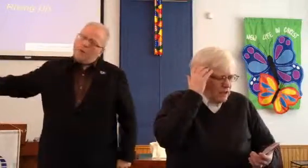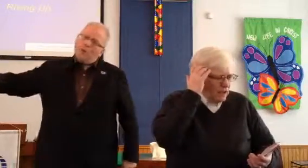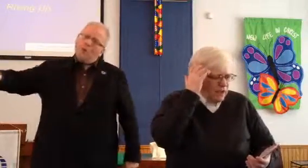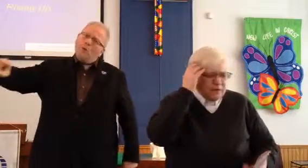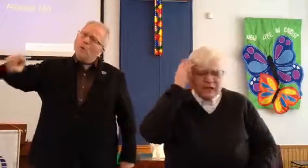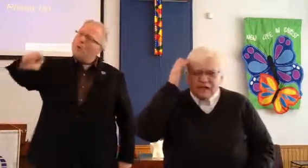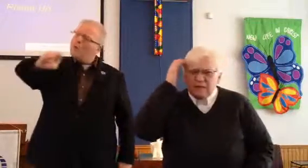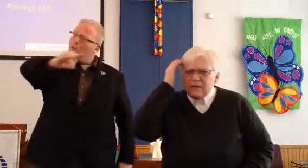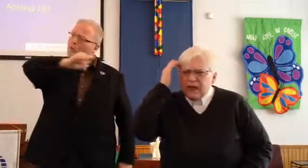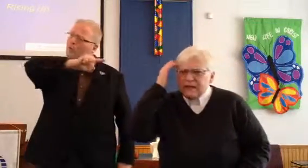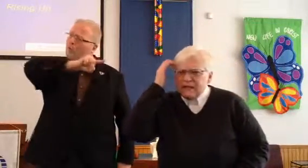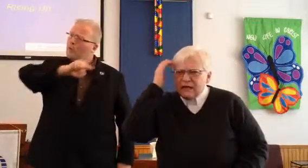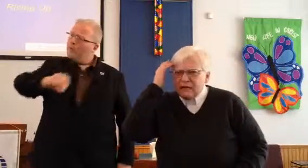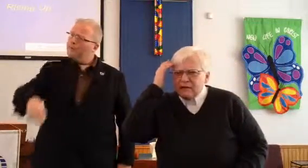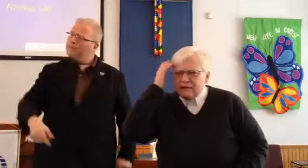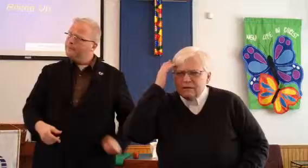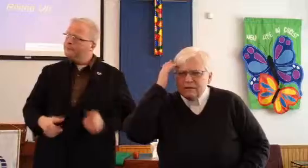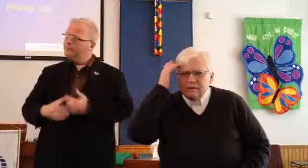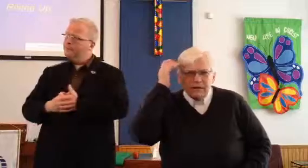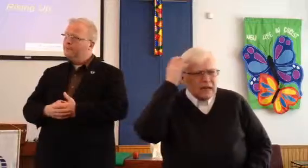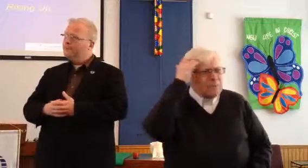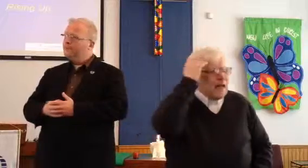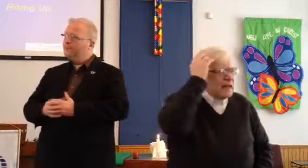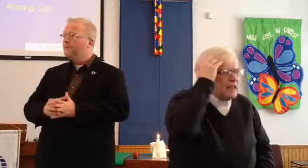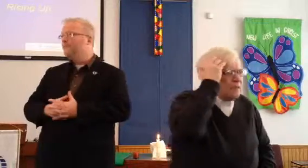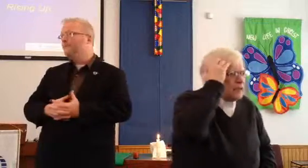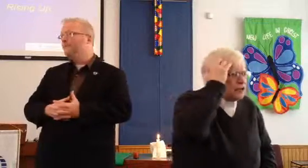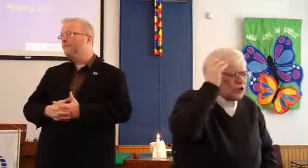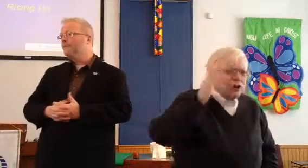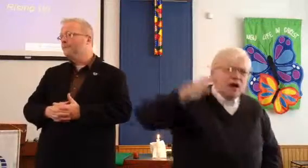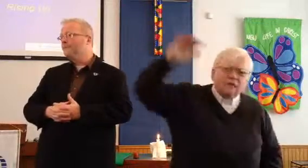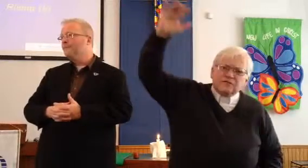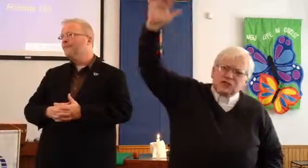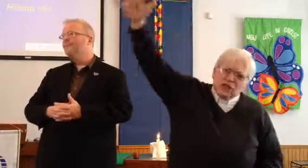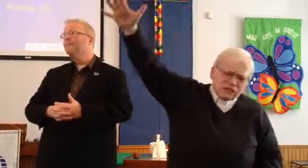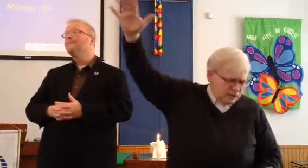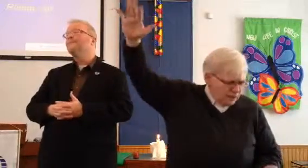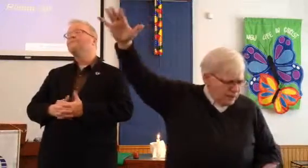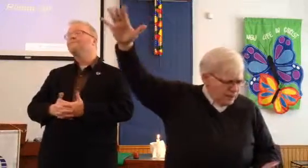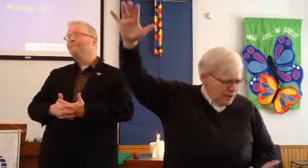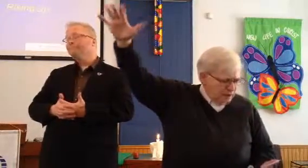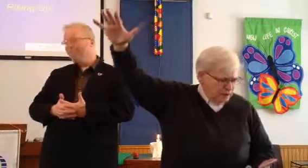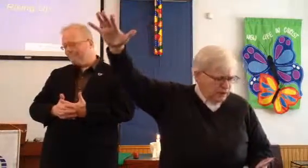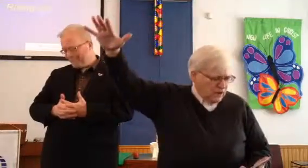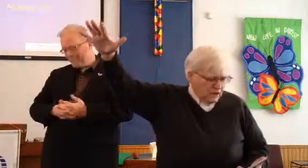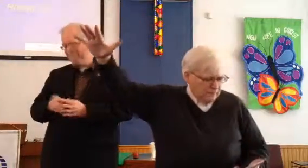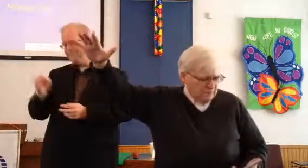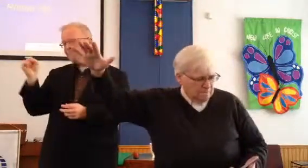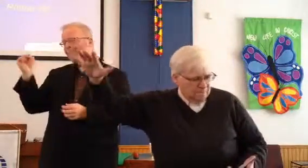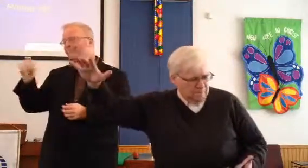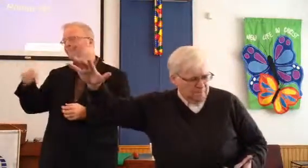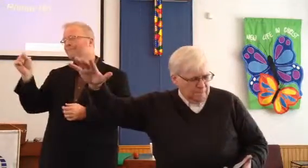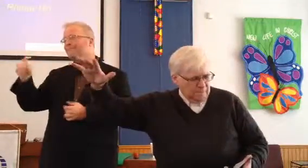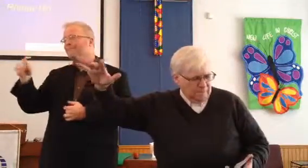And, you know, if we can keep the idea, keep that image of Jesus on the